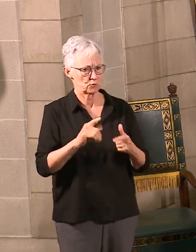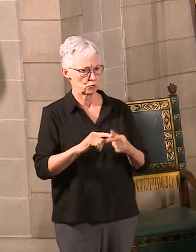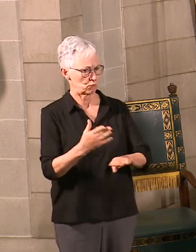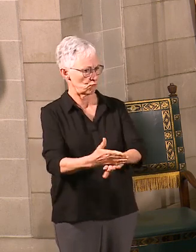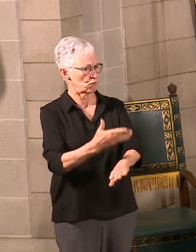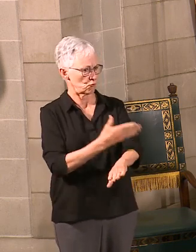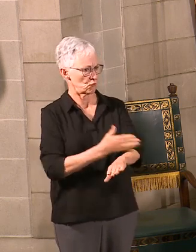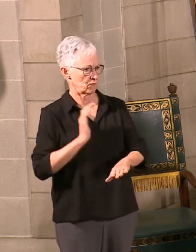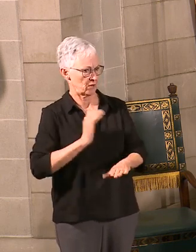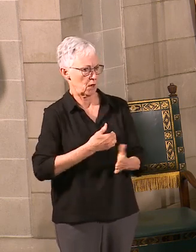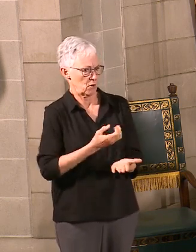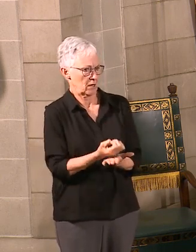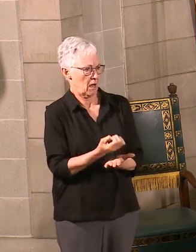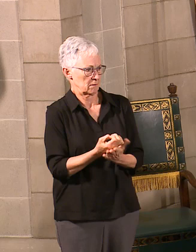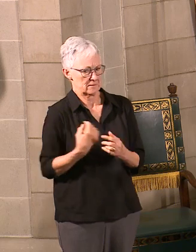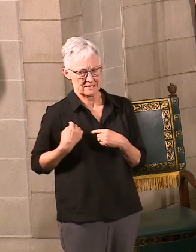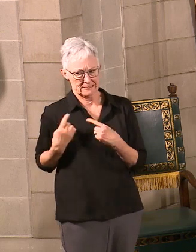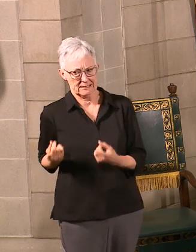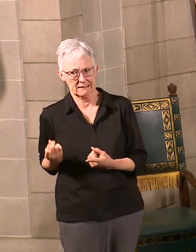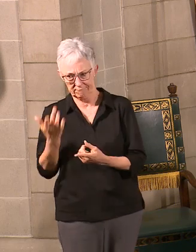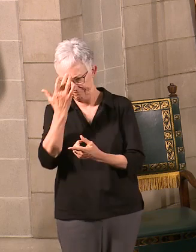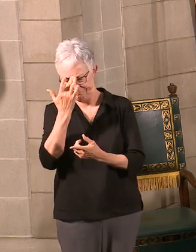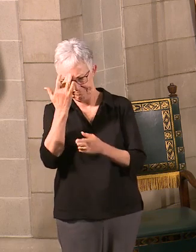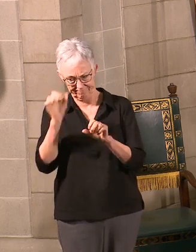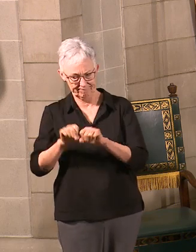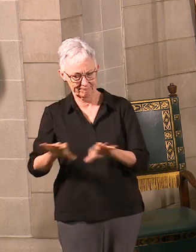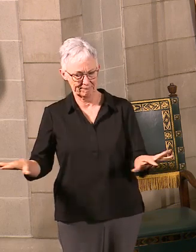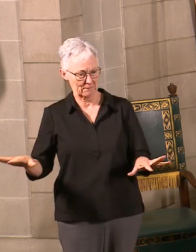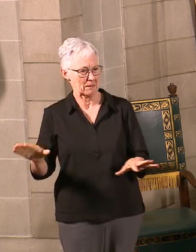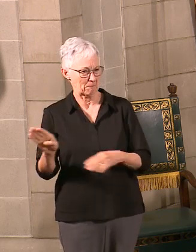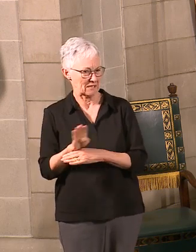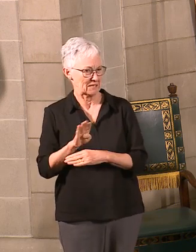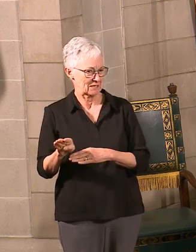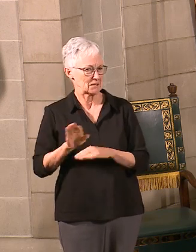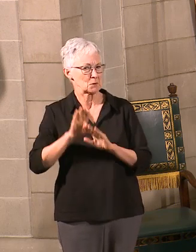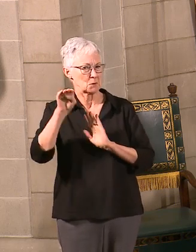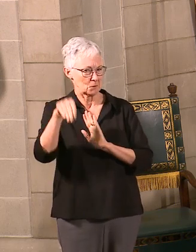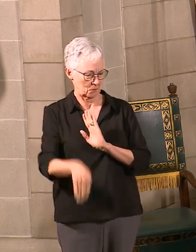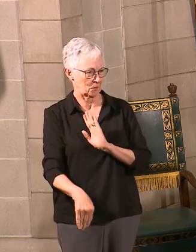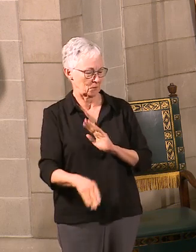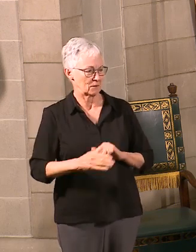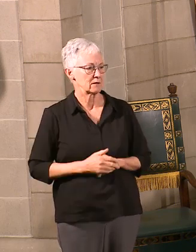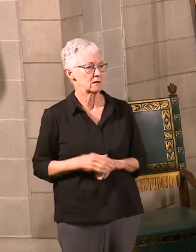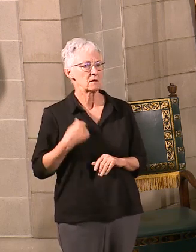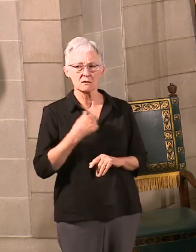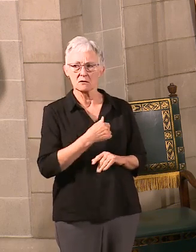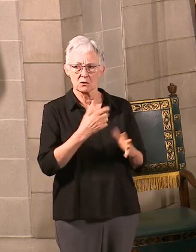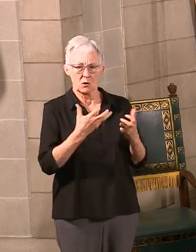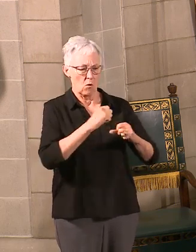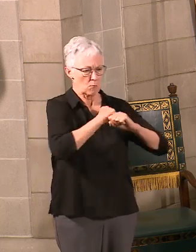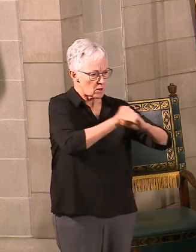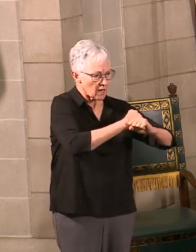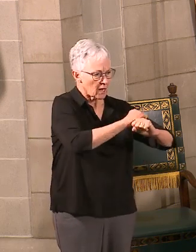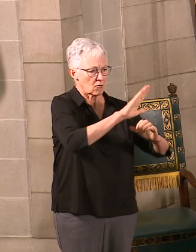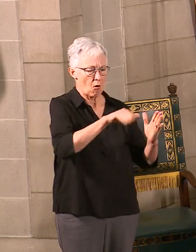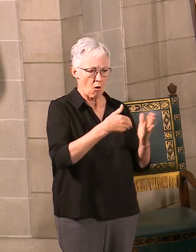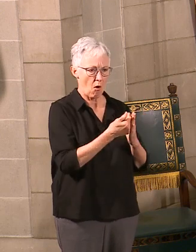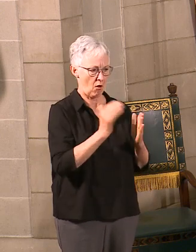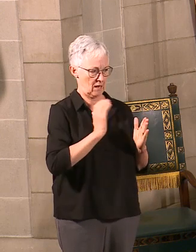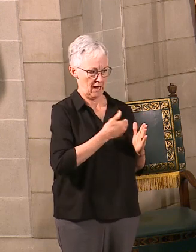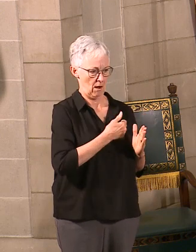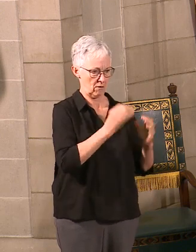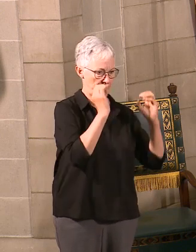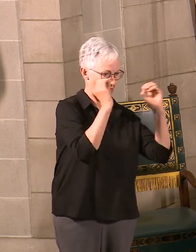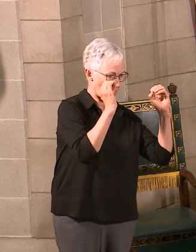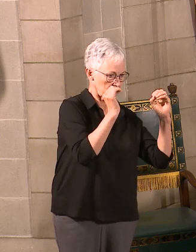many of you know, are doing everything we can to protect our students, our faculty, our staff, while continuing on with our academic mission.